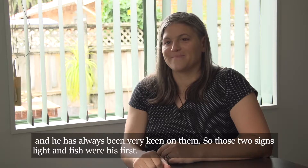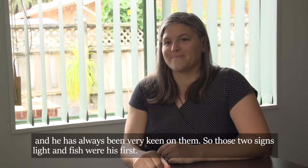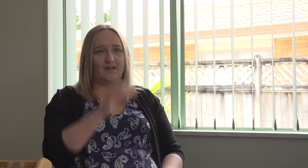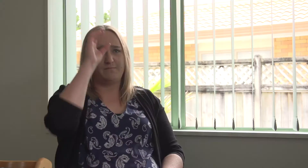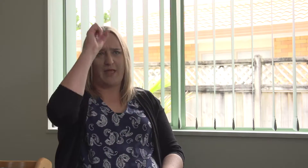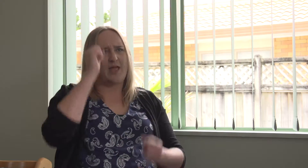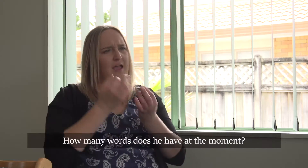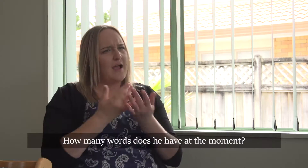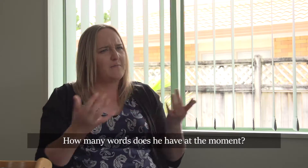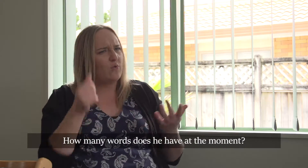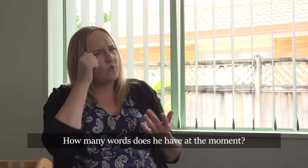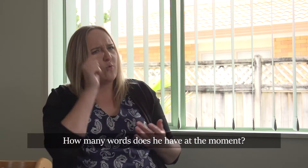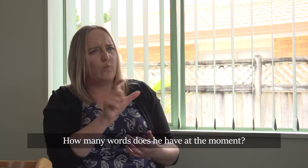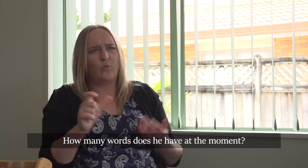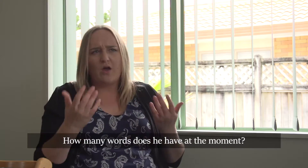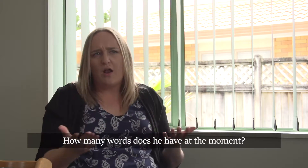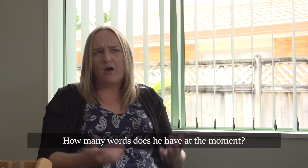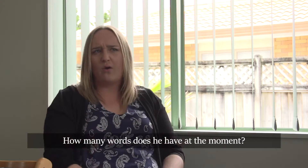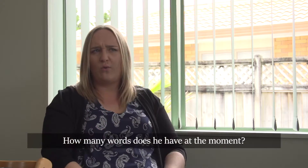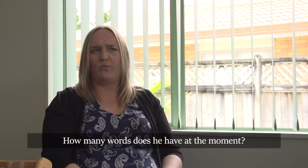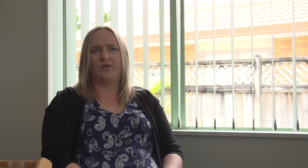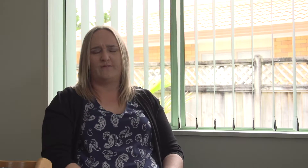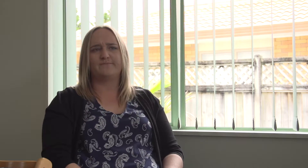first. How many words does he use at the moment?